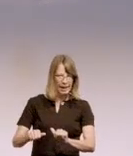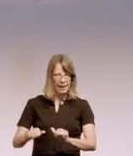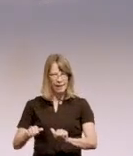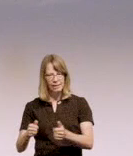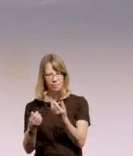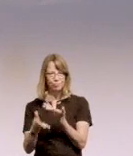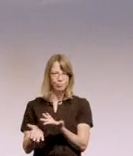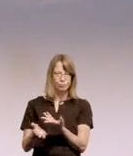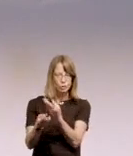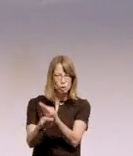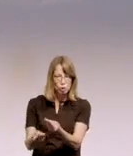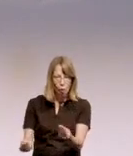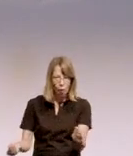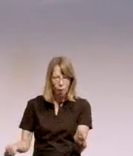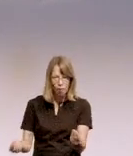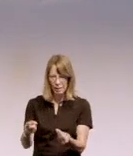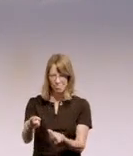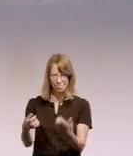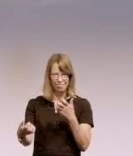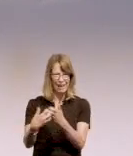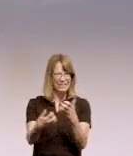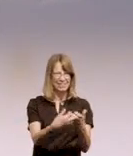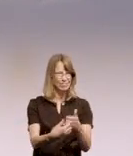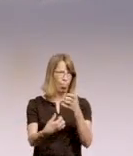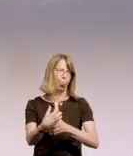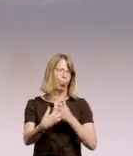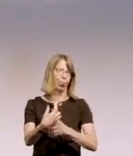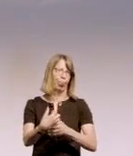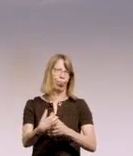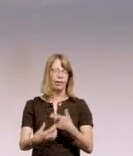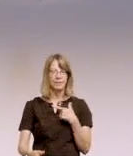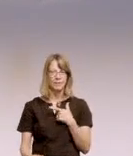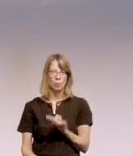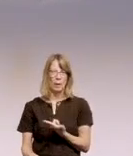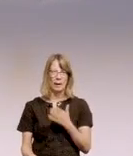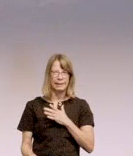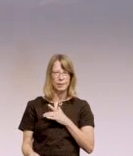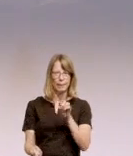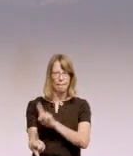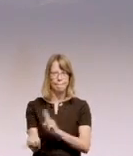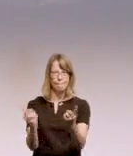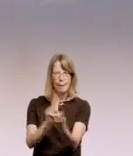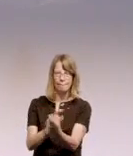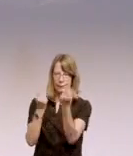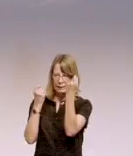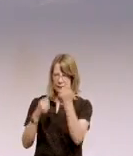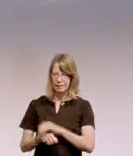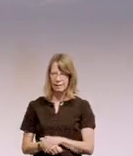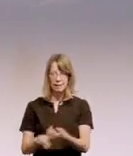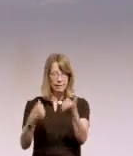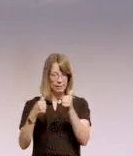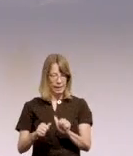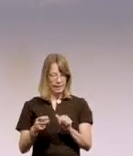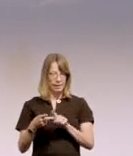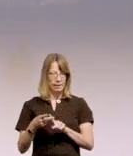solution that doesn't meet the needs of the people. So that's why we empathize, and that's the first step. So the second step is ideating. So once